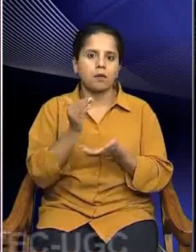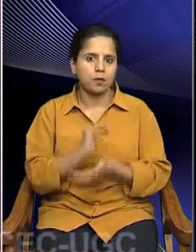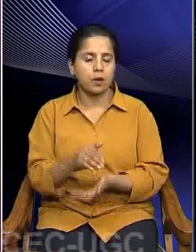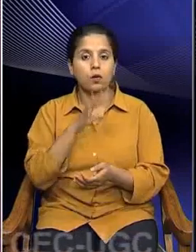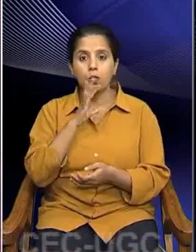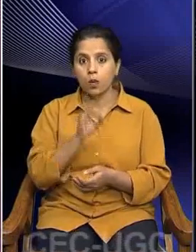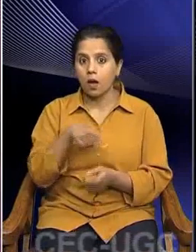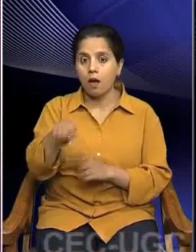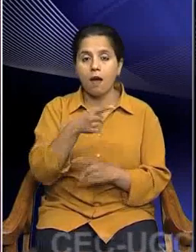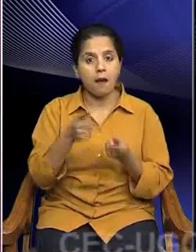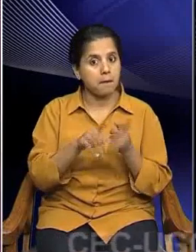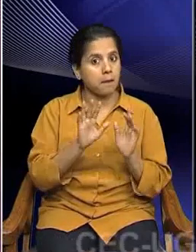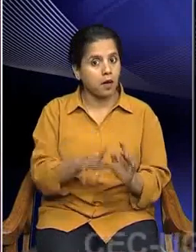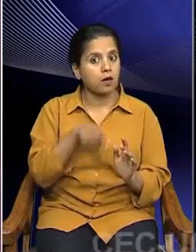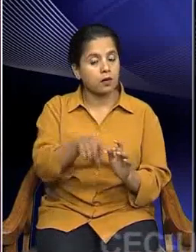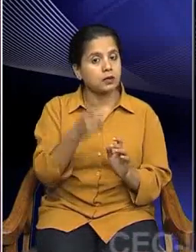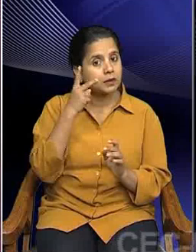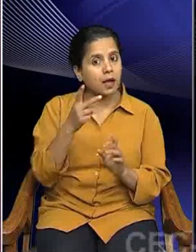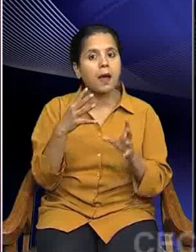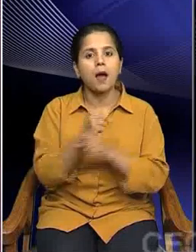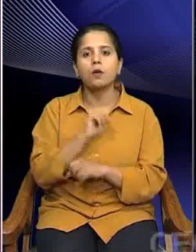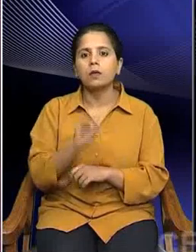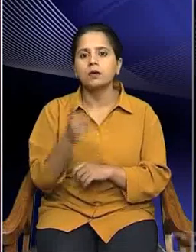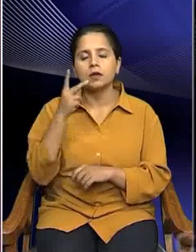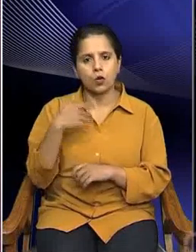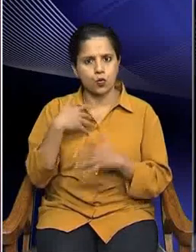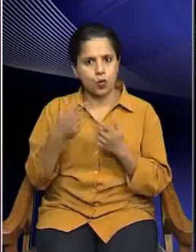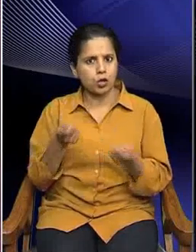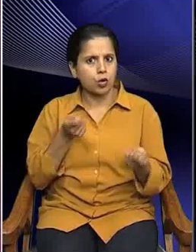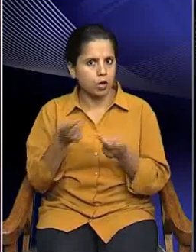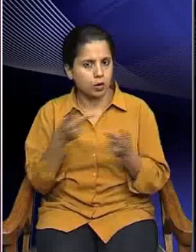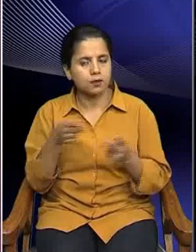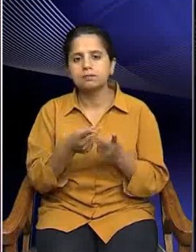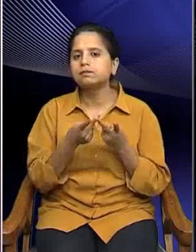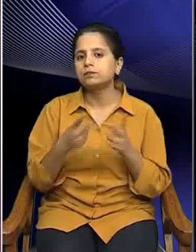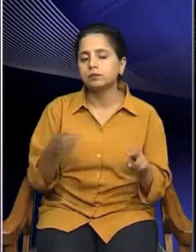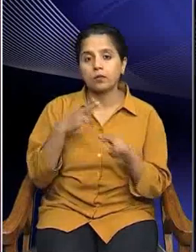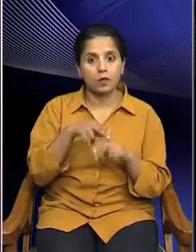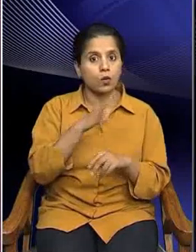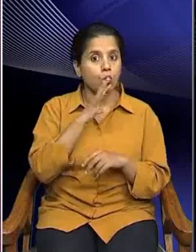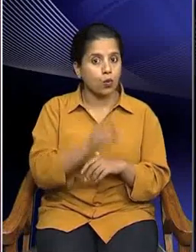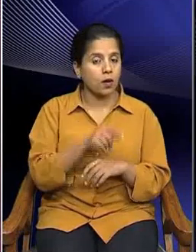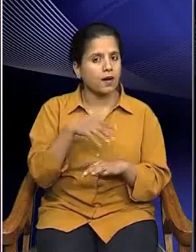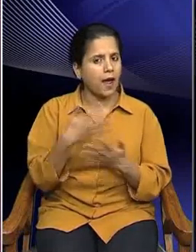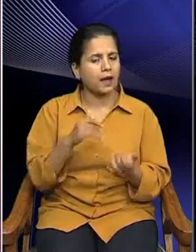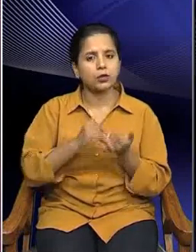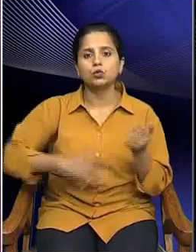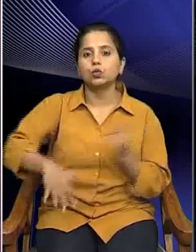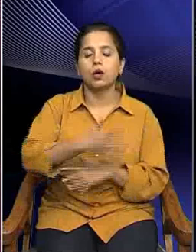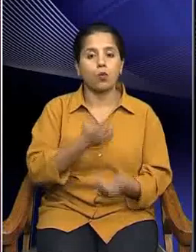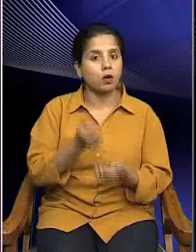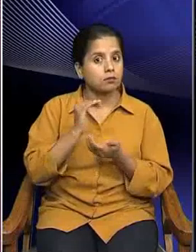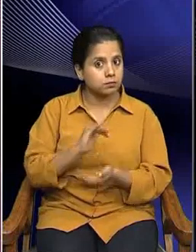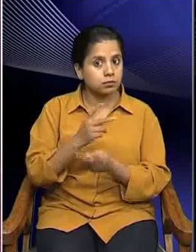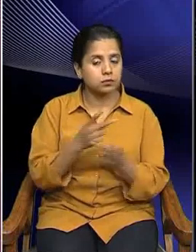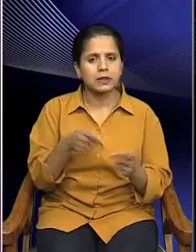that exists in the absence of the deliberate fertility control. So if you look at the fertility, actual fertility of any society, these are